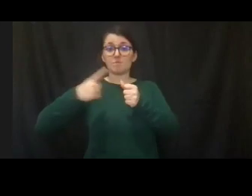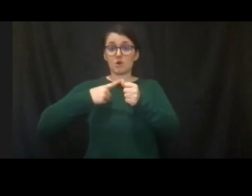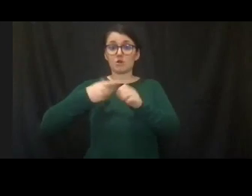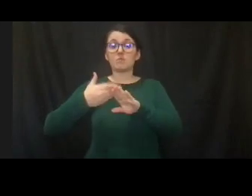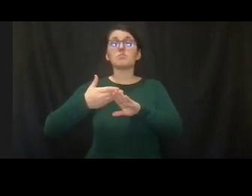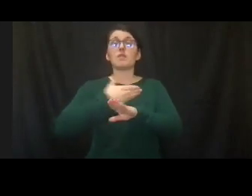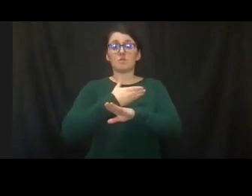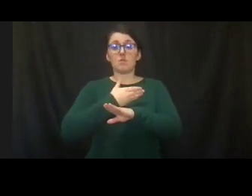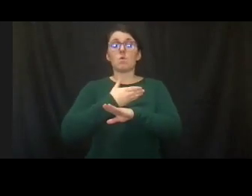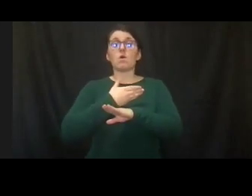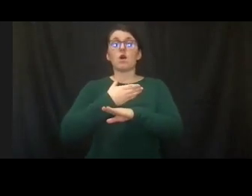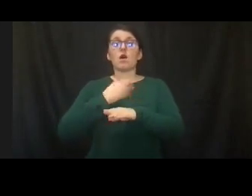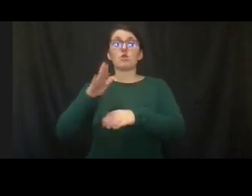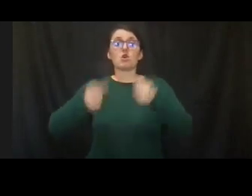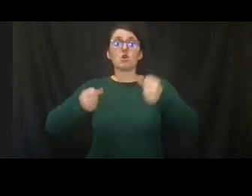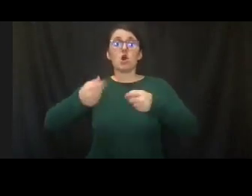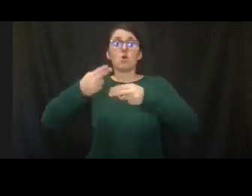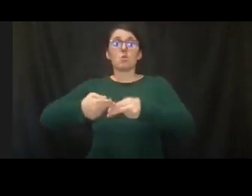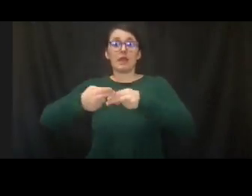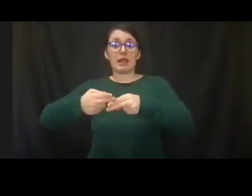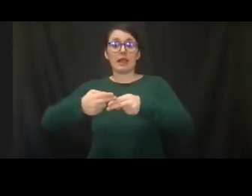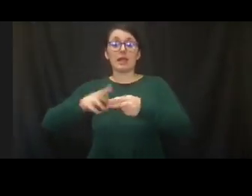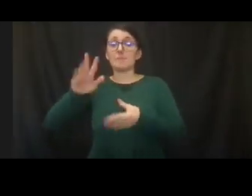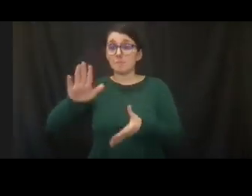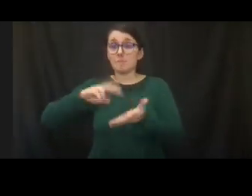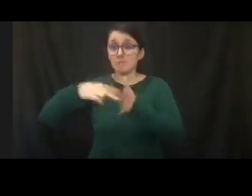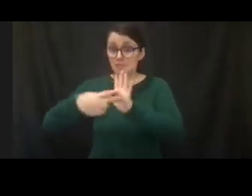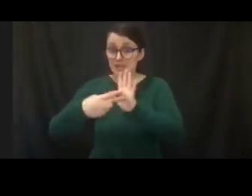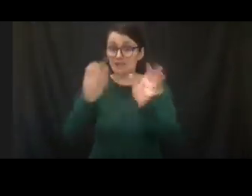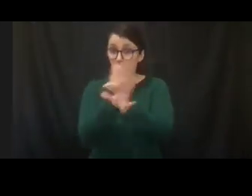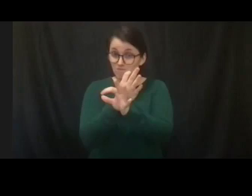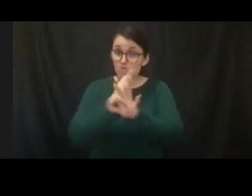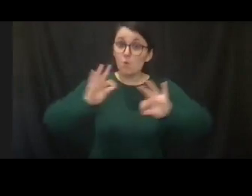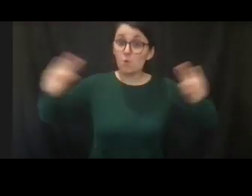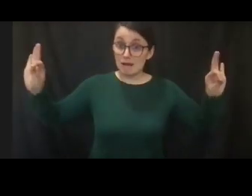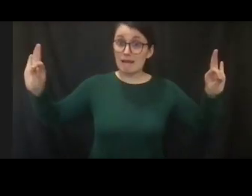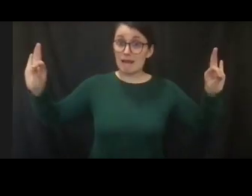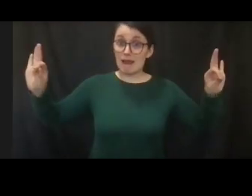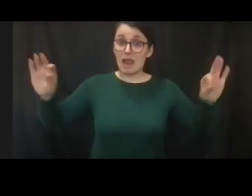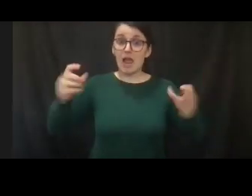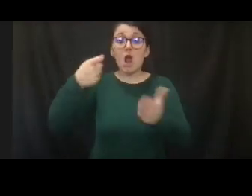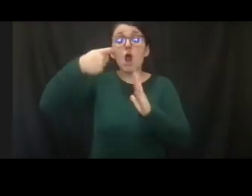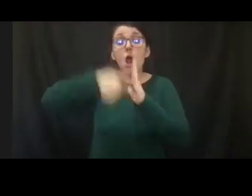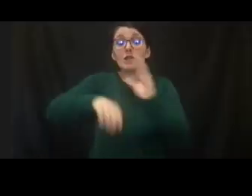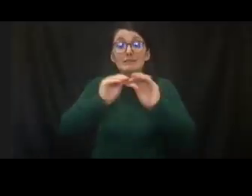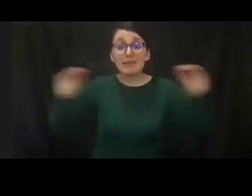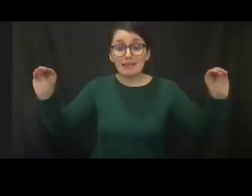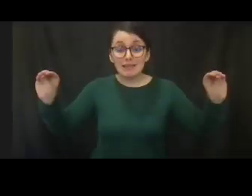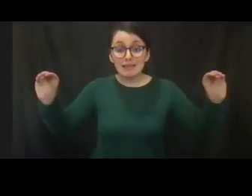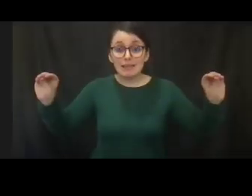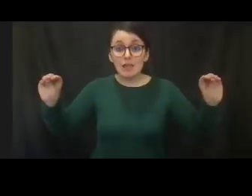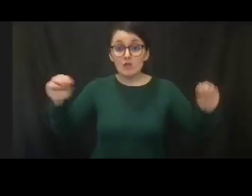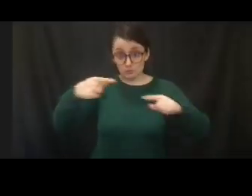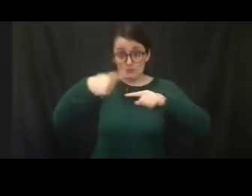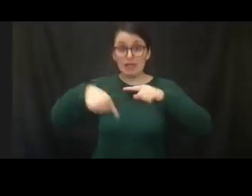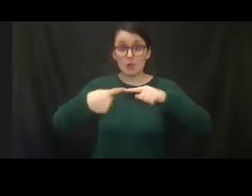get your vehicle weighed, which means that it's free to Yeah. recycle. You can, just like, you